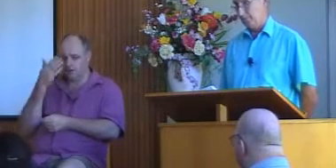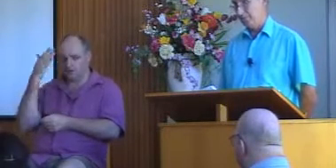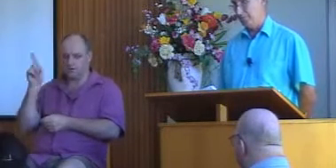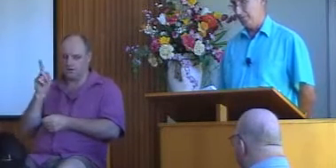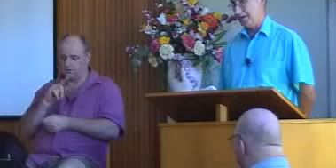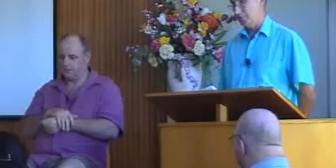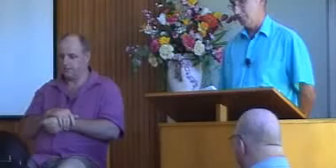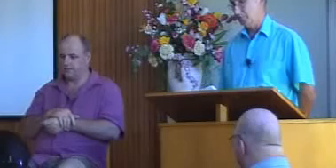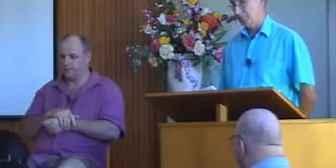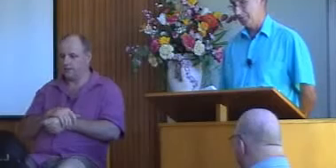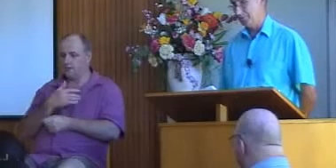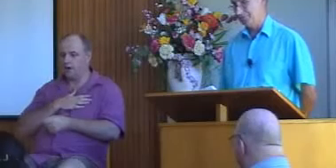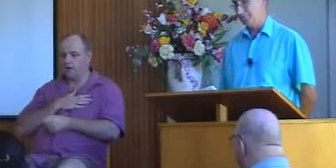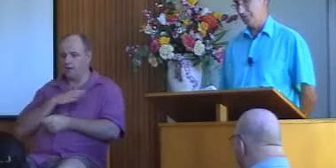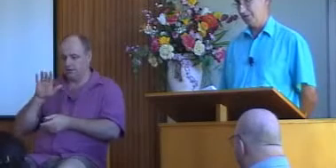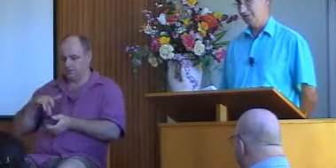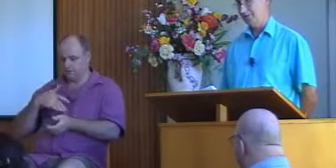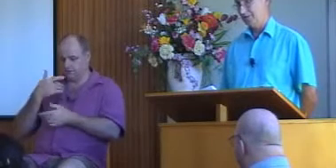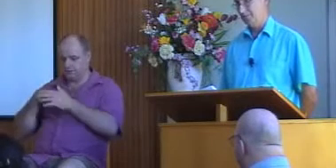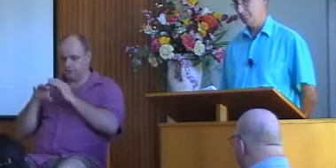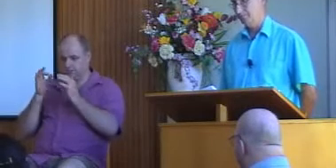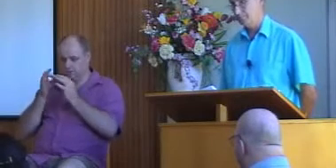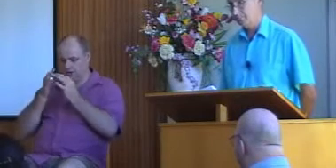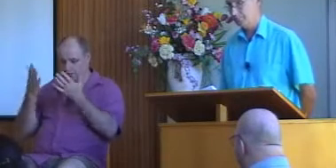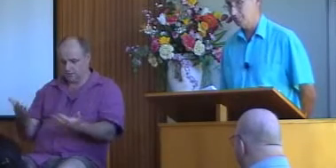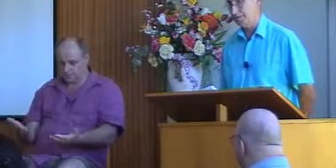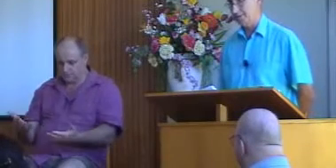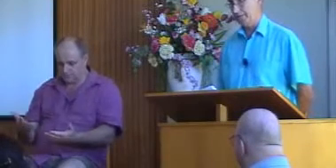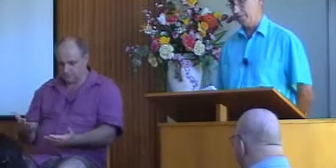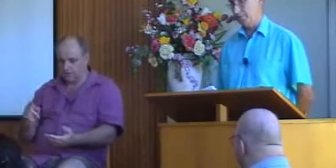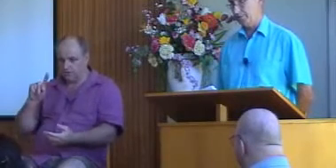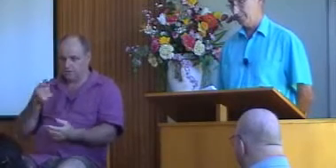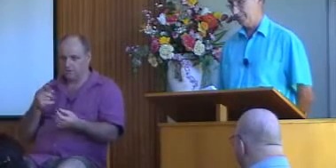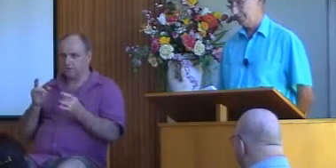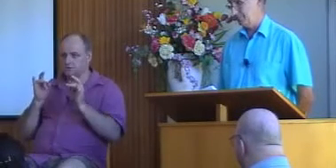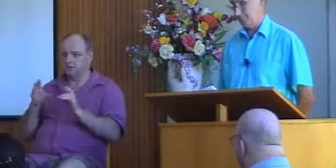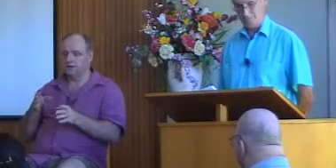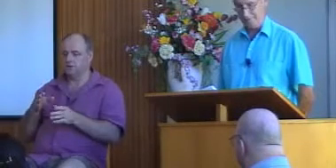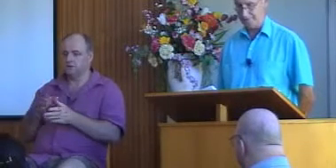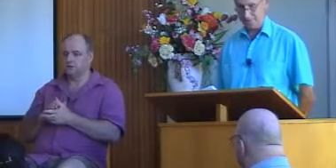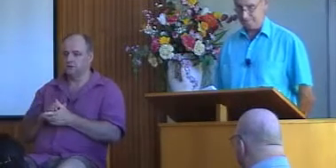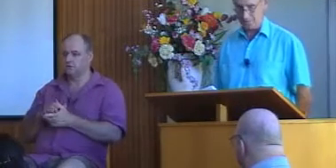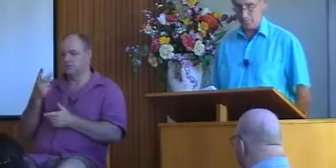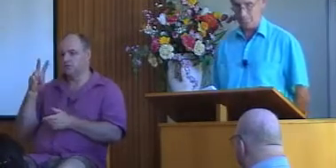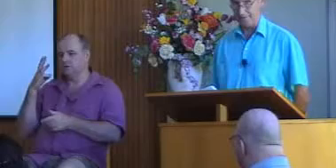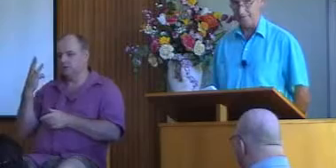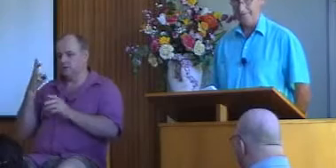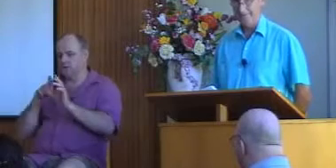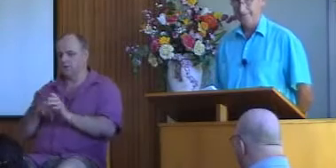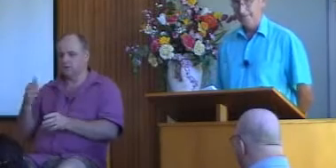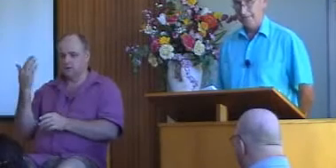My interest in the Bible was first triggered probably about 23 years ago or